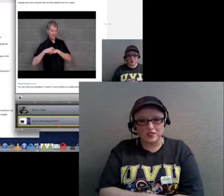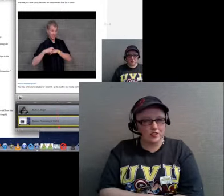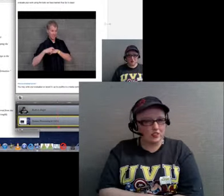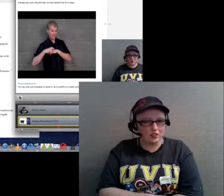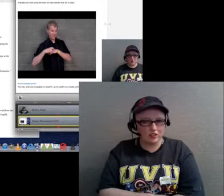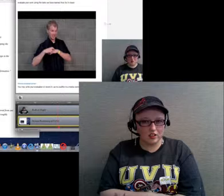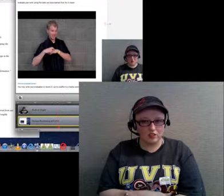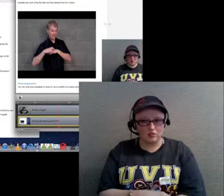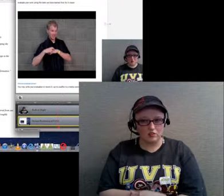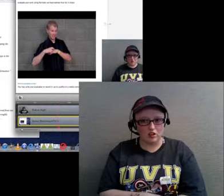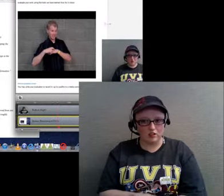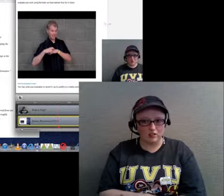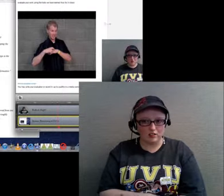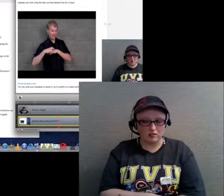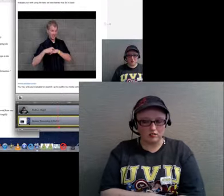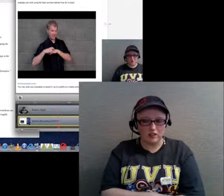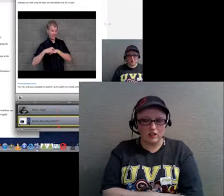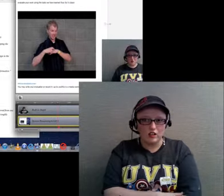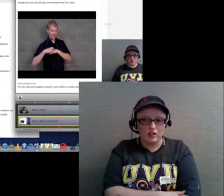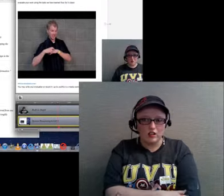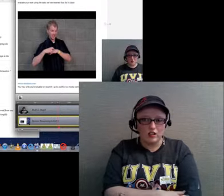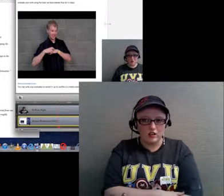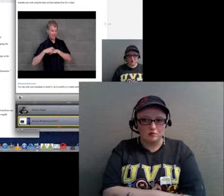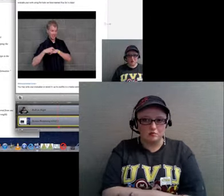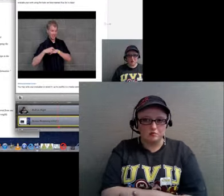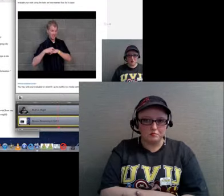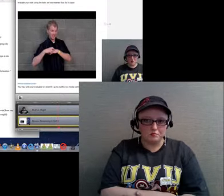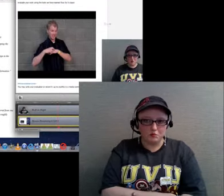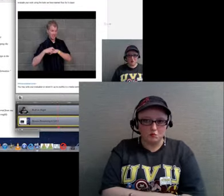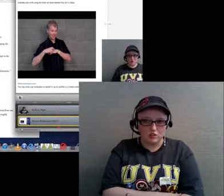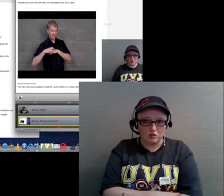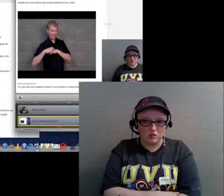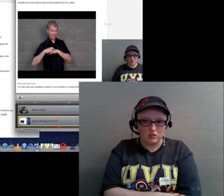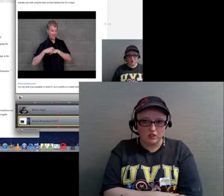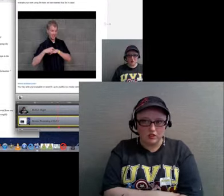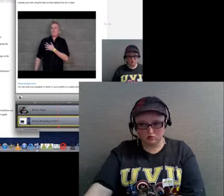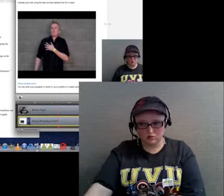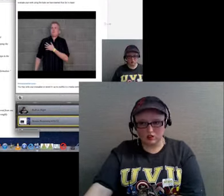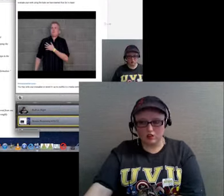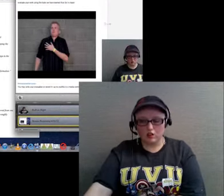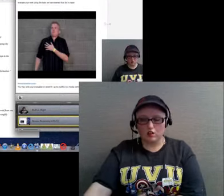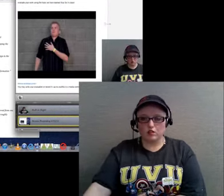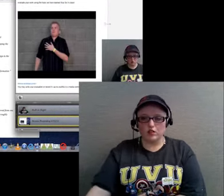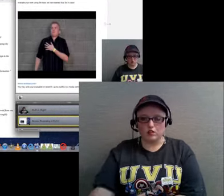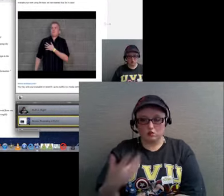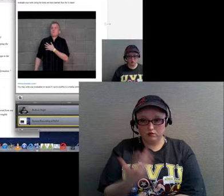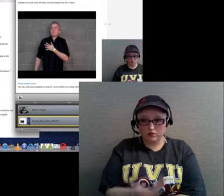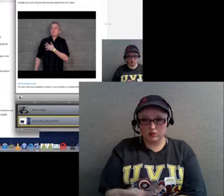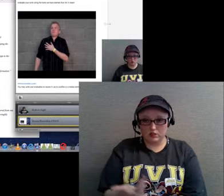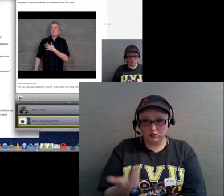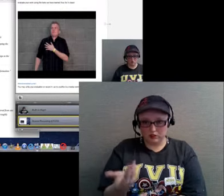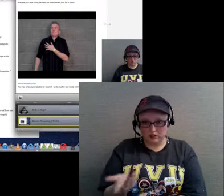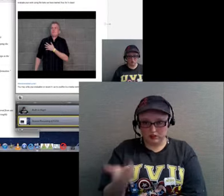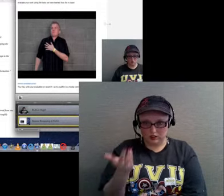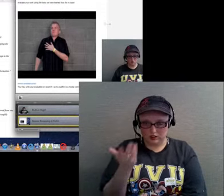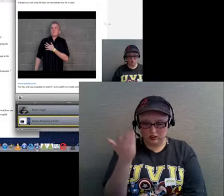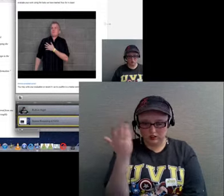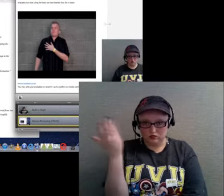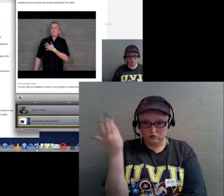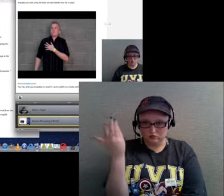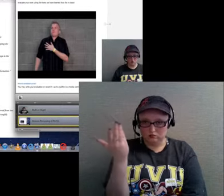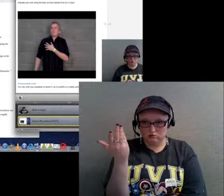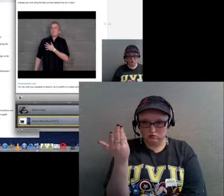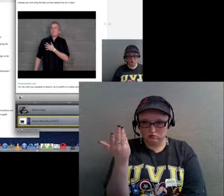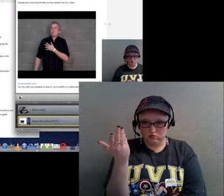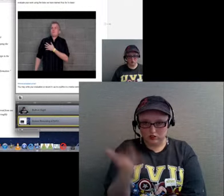I'm still not getting the full context of that. What's going on there? Okay, so obviously we can see that